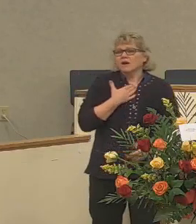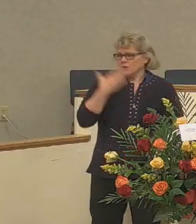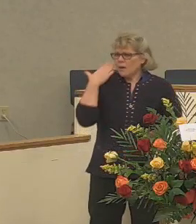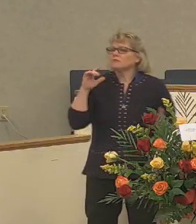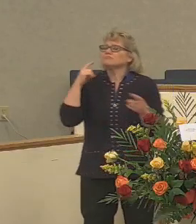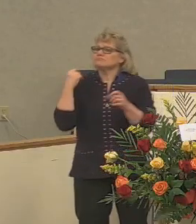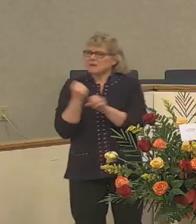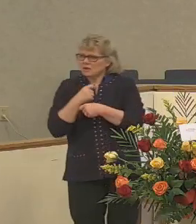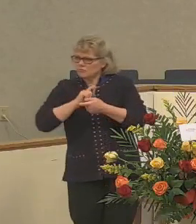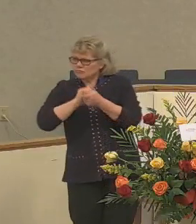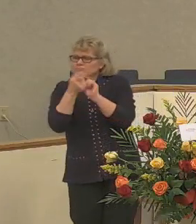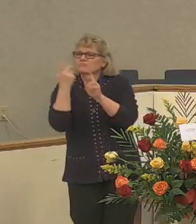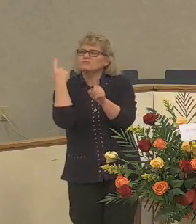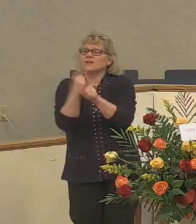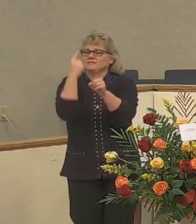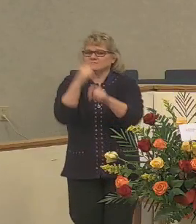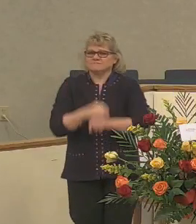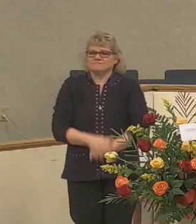how to